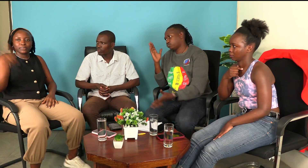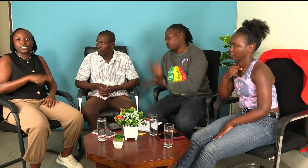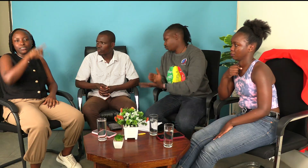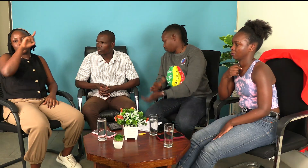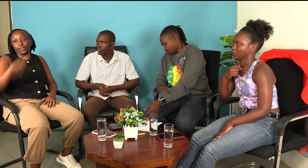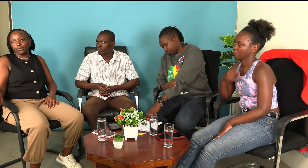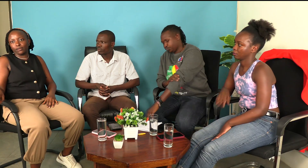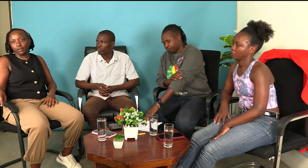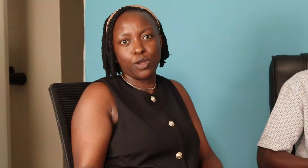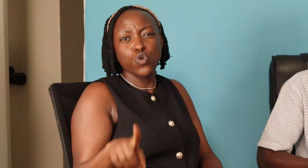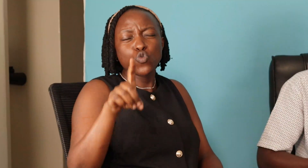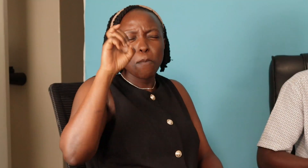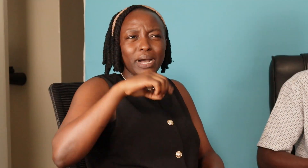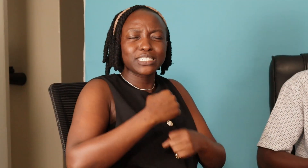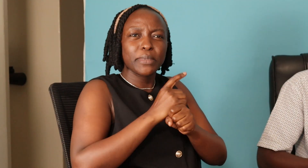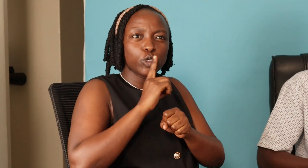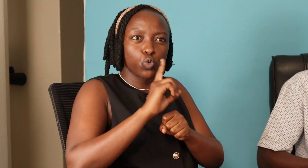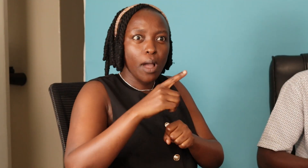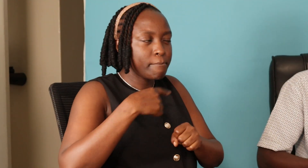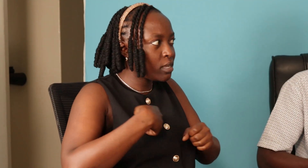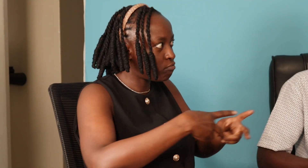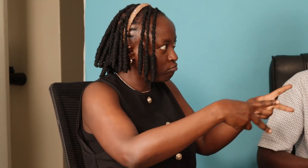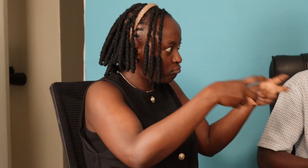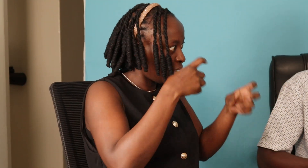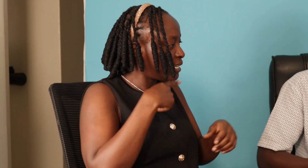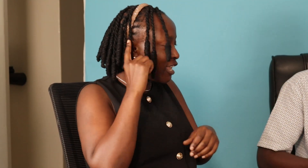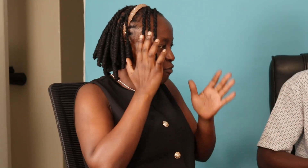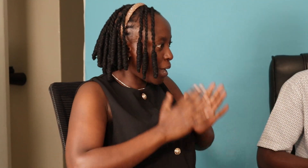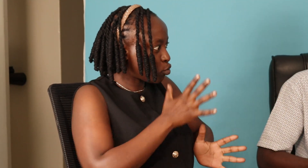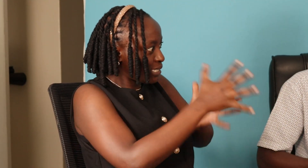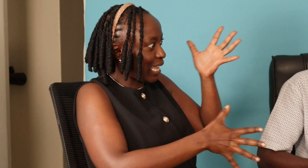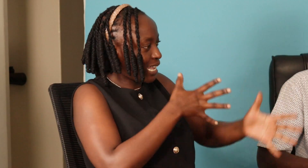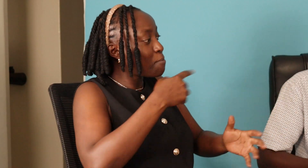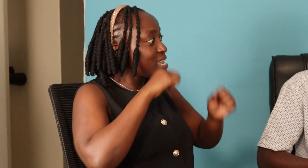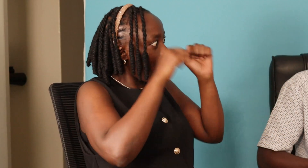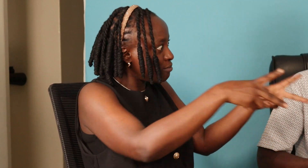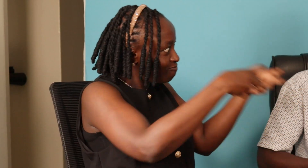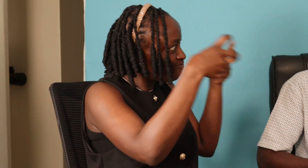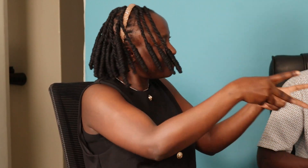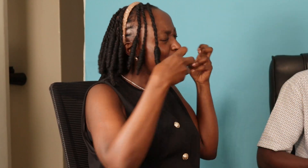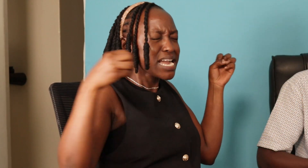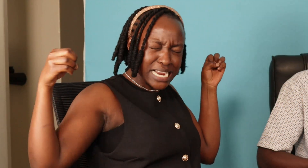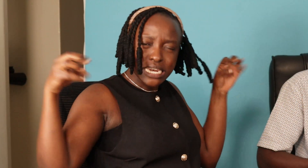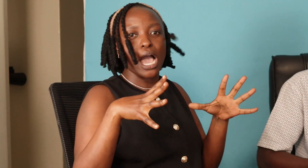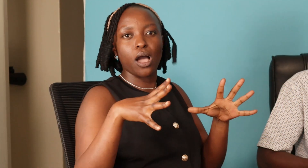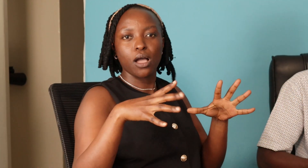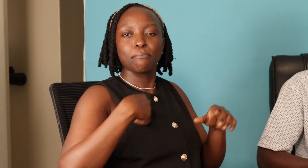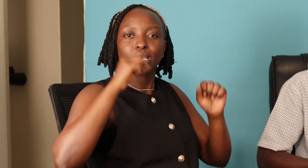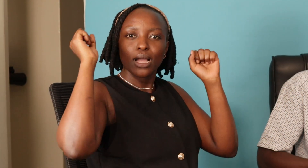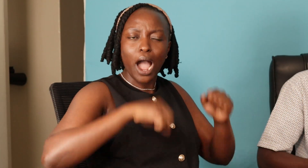then you are making a big mistake. You must make sure that you can understand the deaf person, the way they sign. You're able to